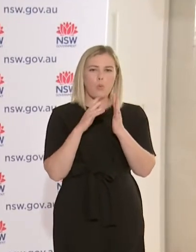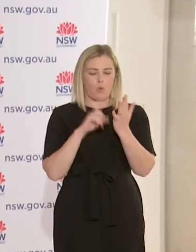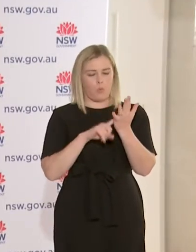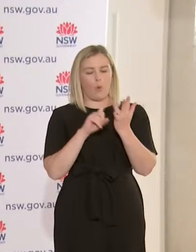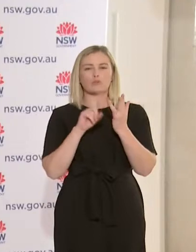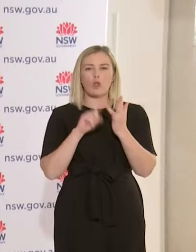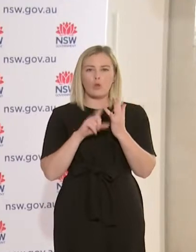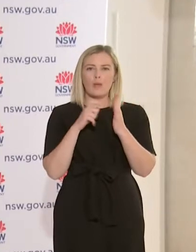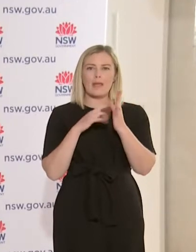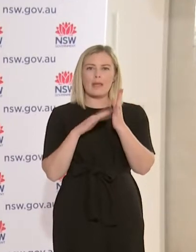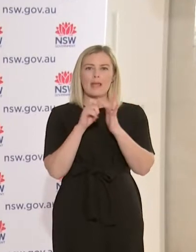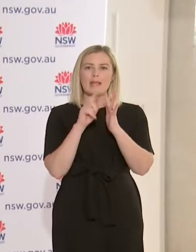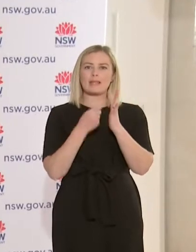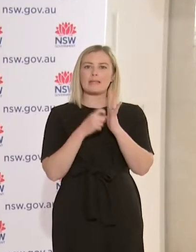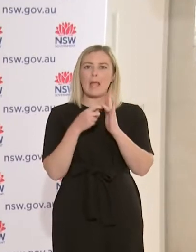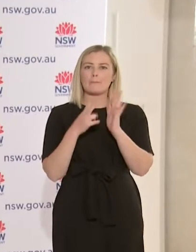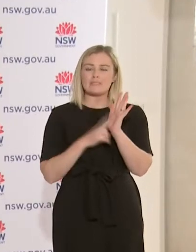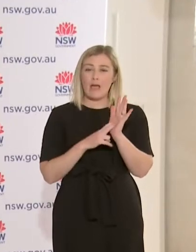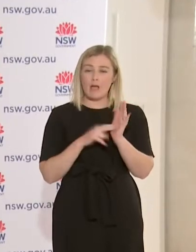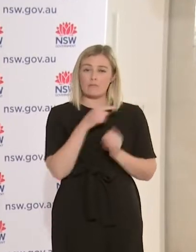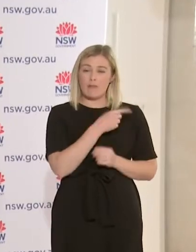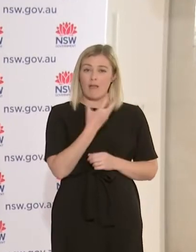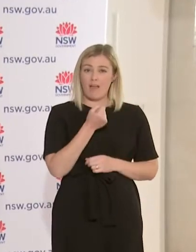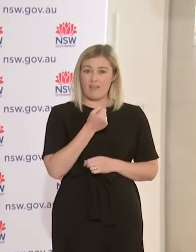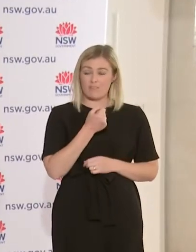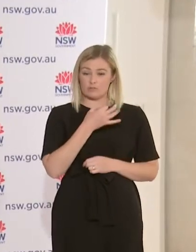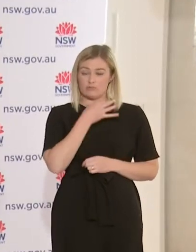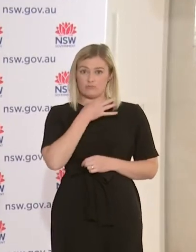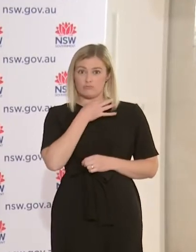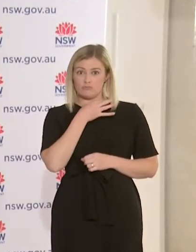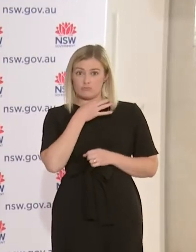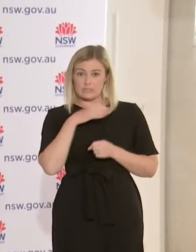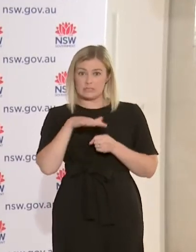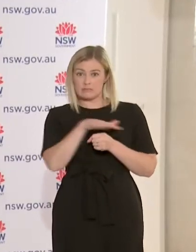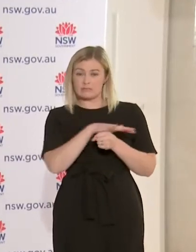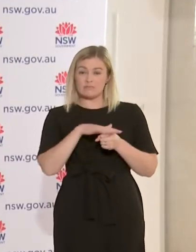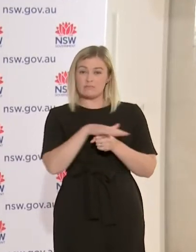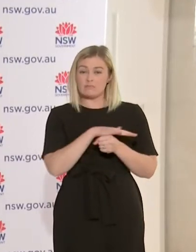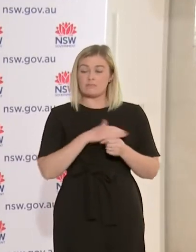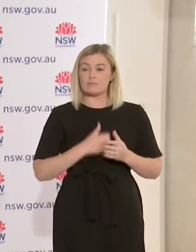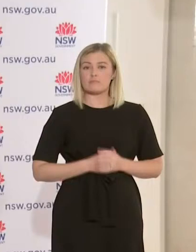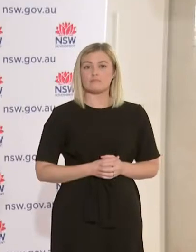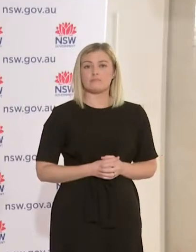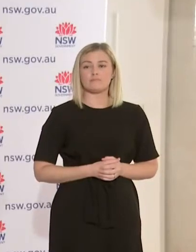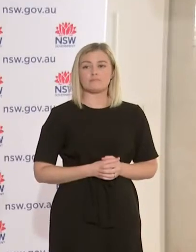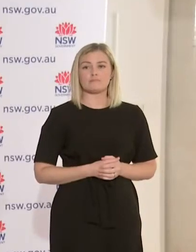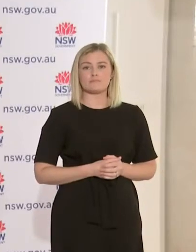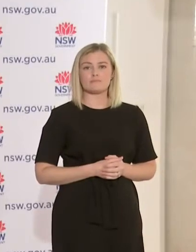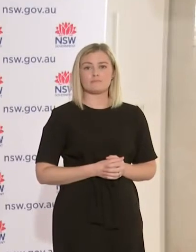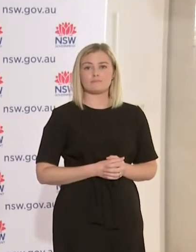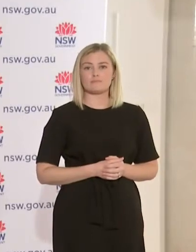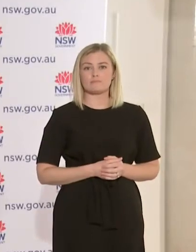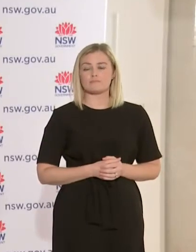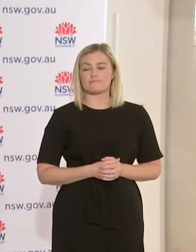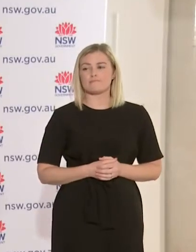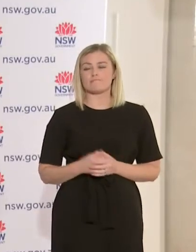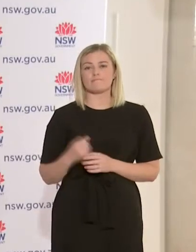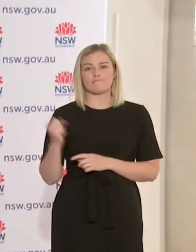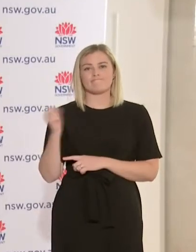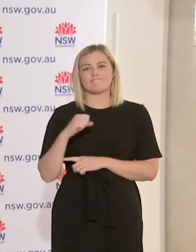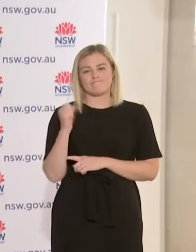seeing cases there in vulnerable communities in those suburbs? That's correct. What we're seeing is COVID has so effectively sought